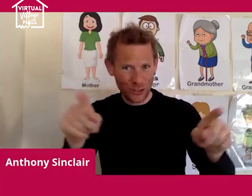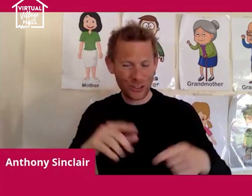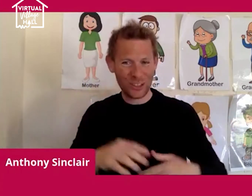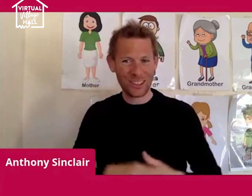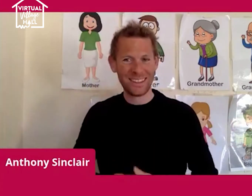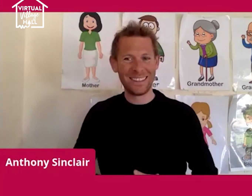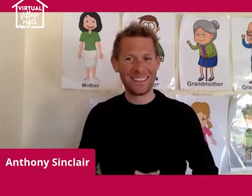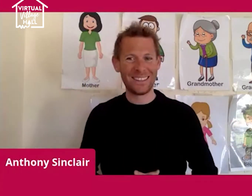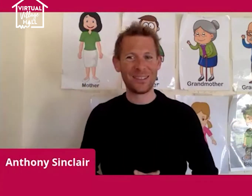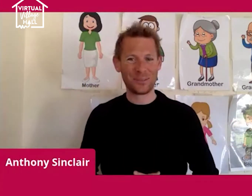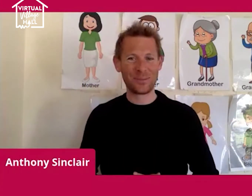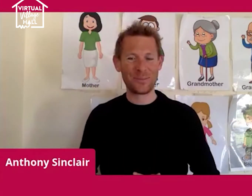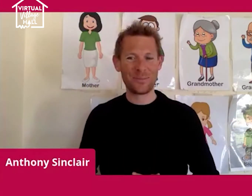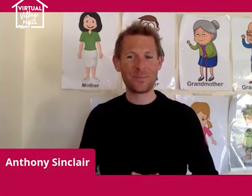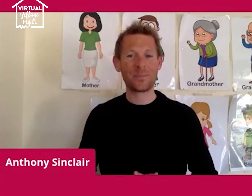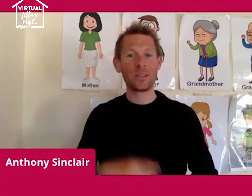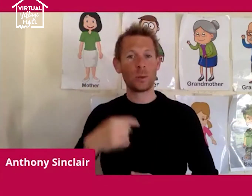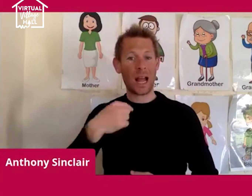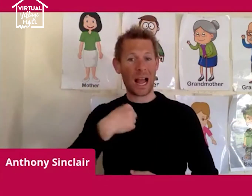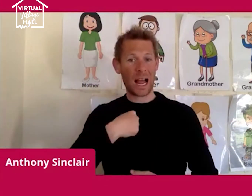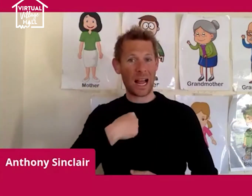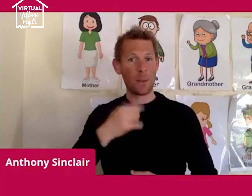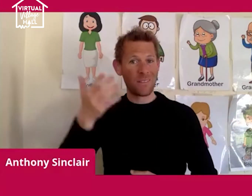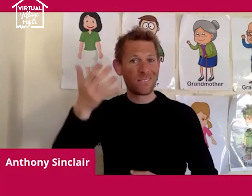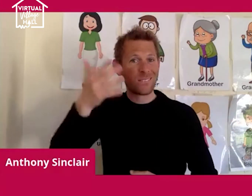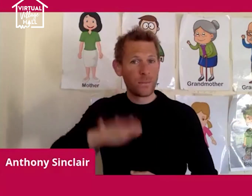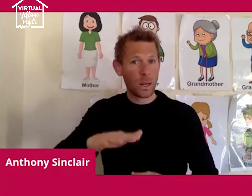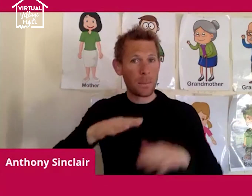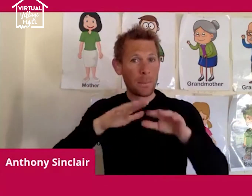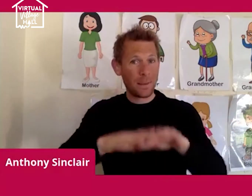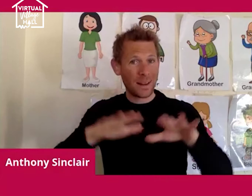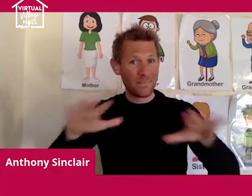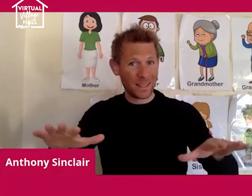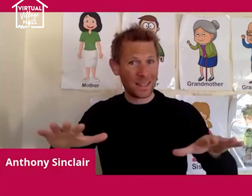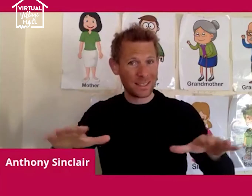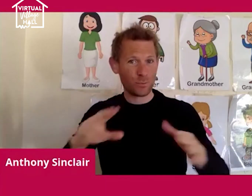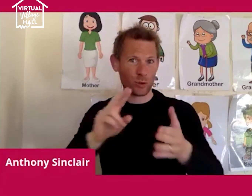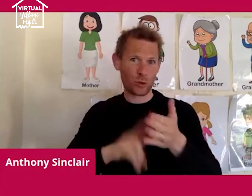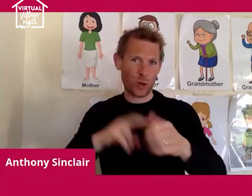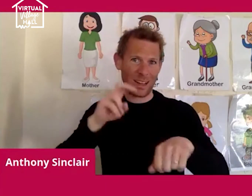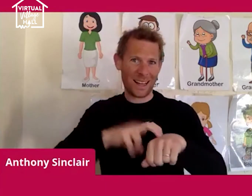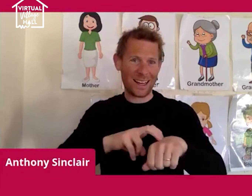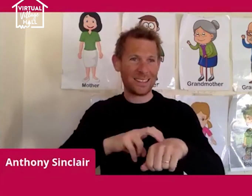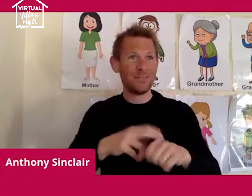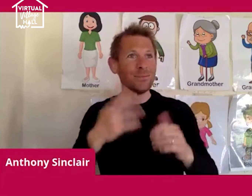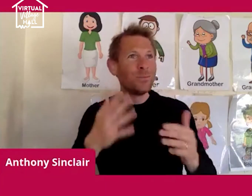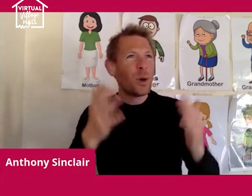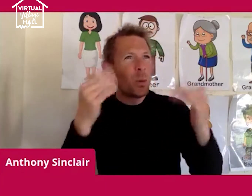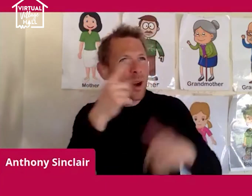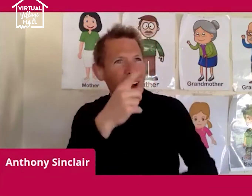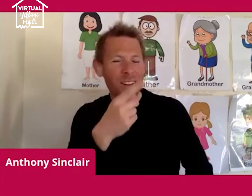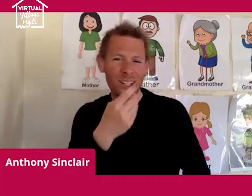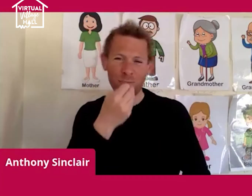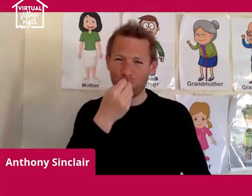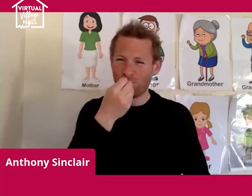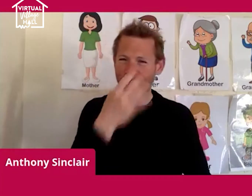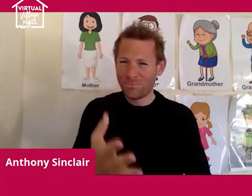And for some of you joining this time, it's lovely to see you this time. Now, I am from Belfast. That's Belfast in Northern